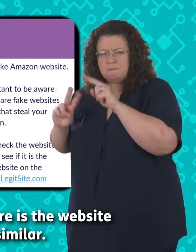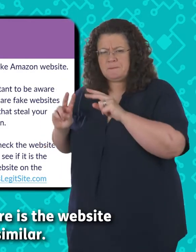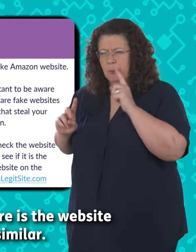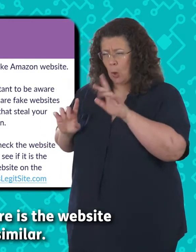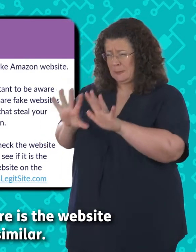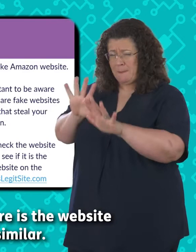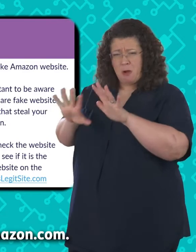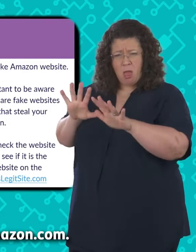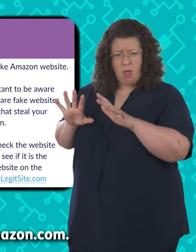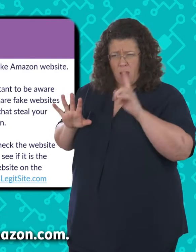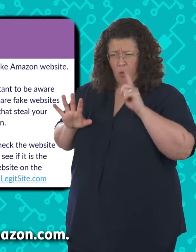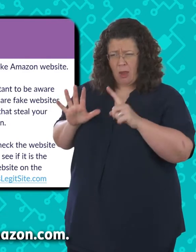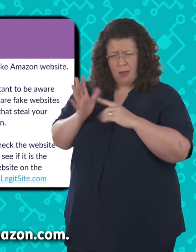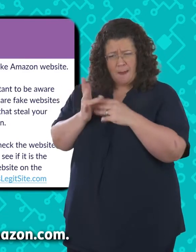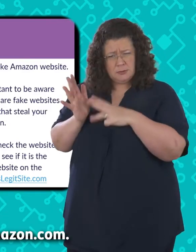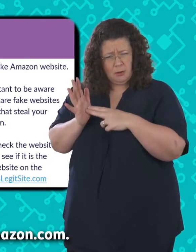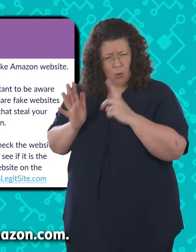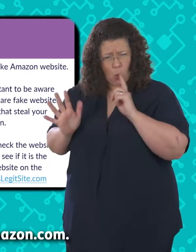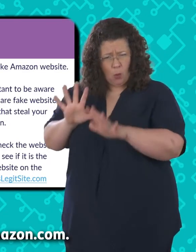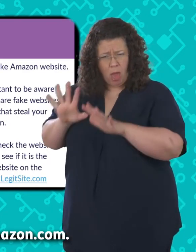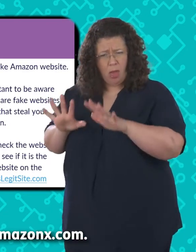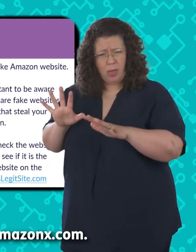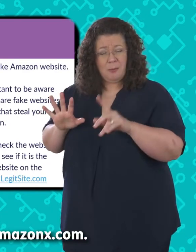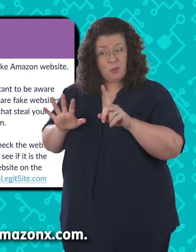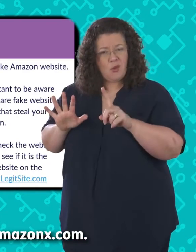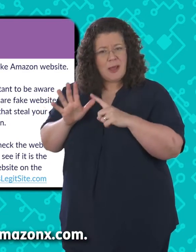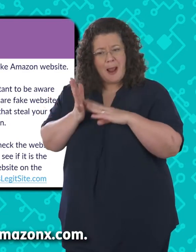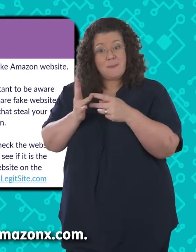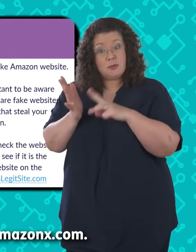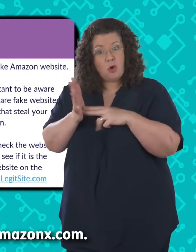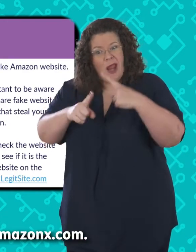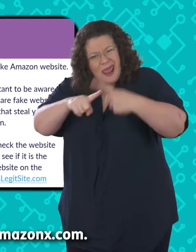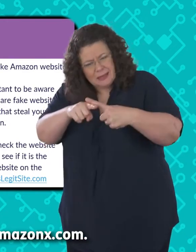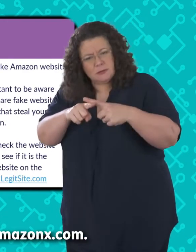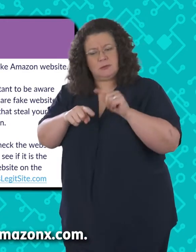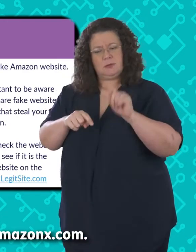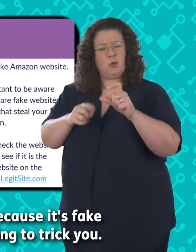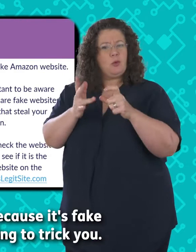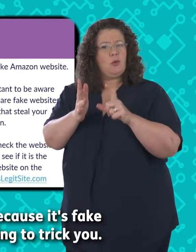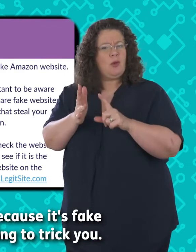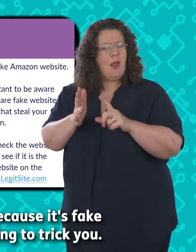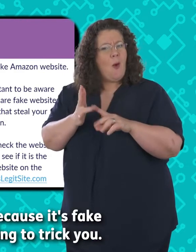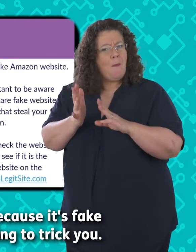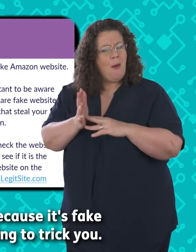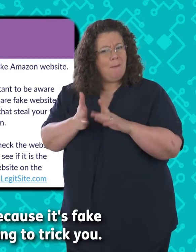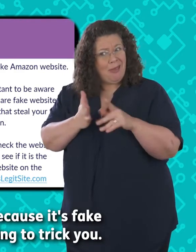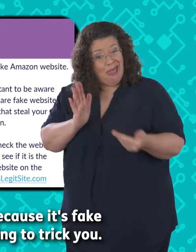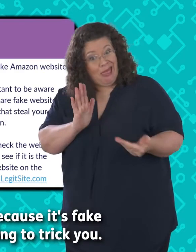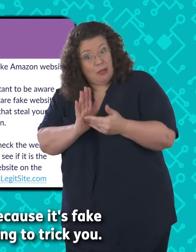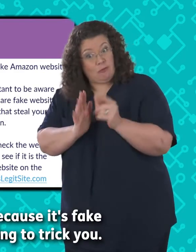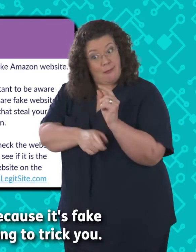looks very similar. It looks like Amazon.com, but it's actually AmazonX.com. That extra